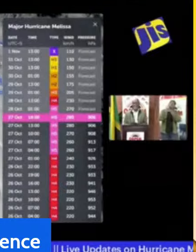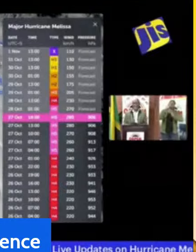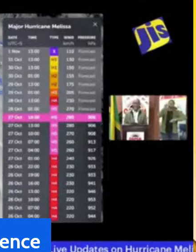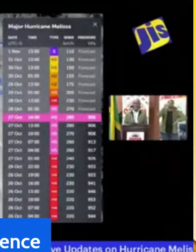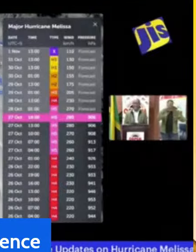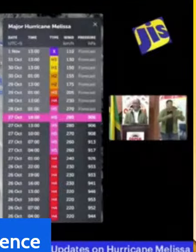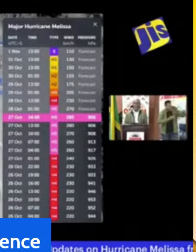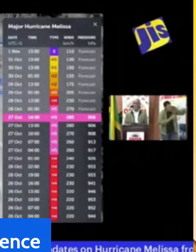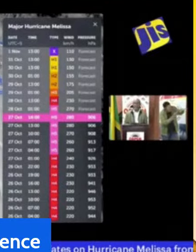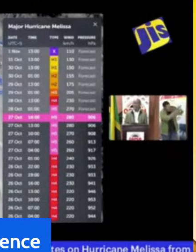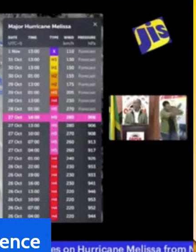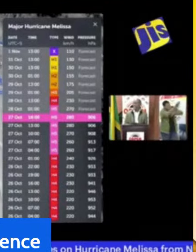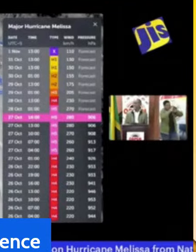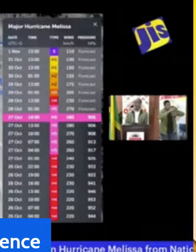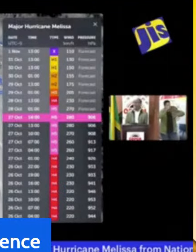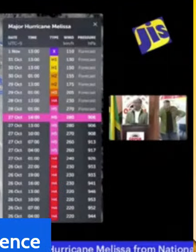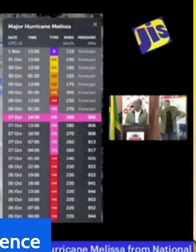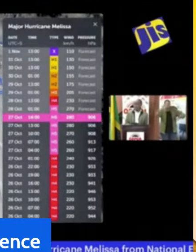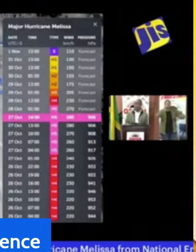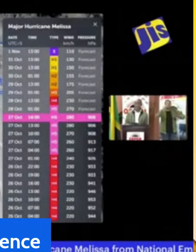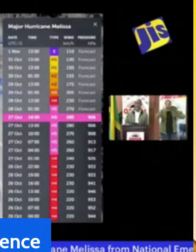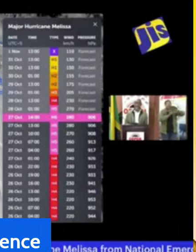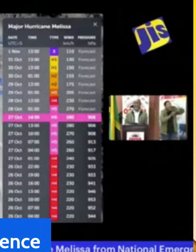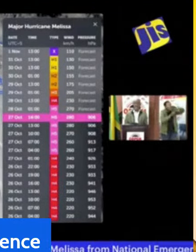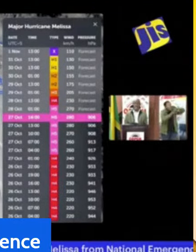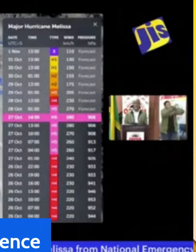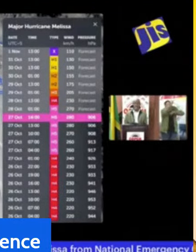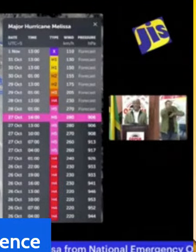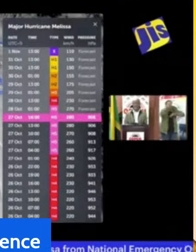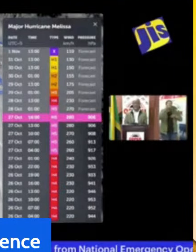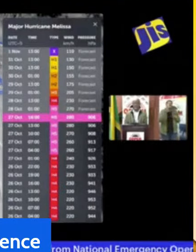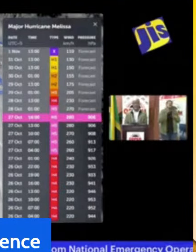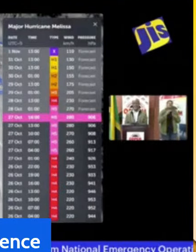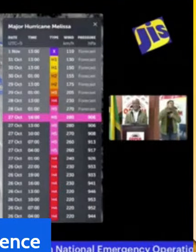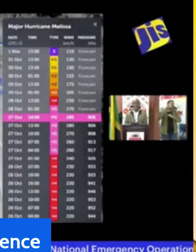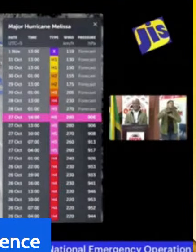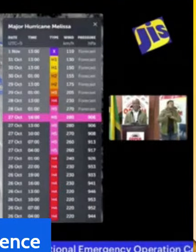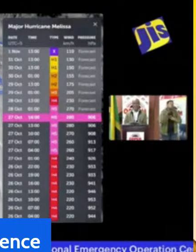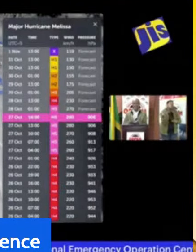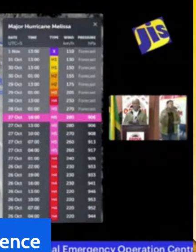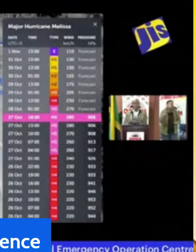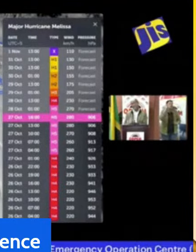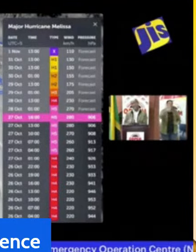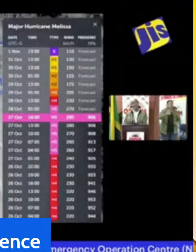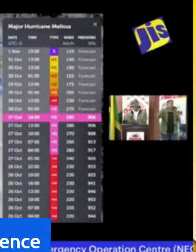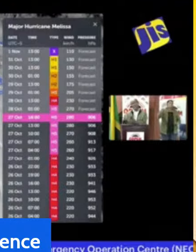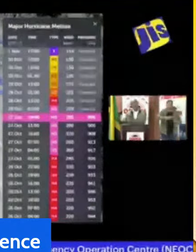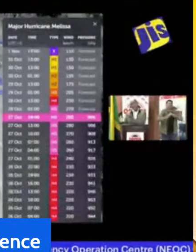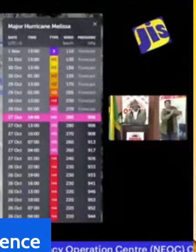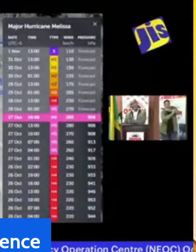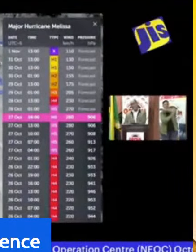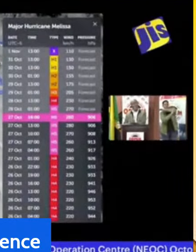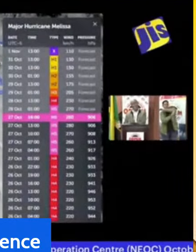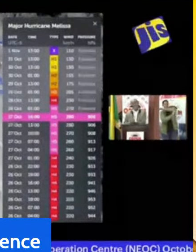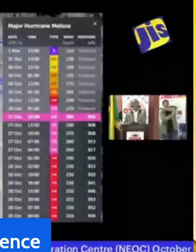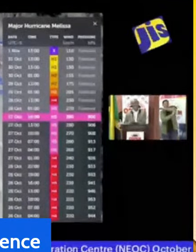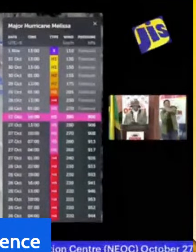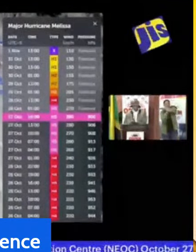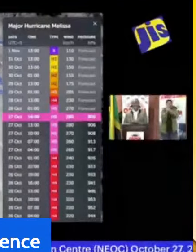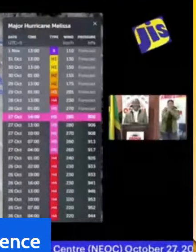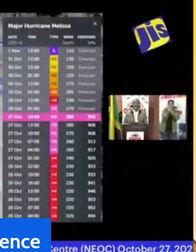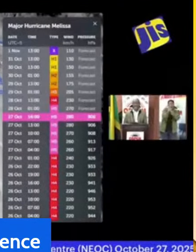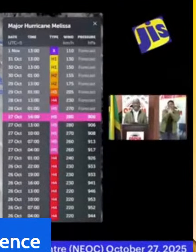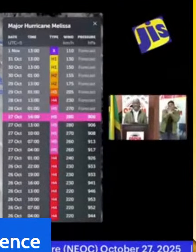island, and we expect that it will make its exit from the island somewhere in the vicinity of Trelawney, St.